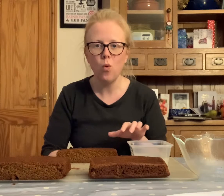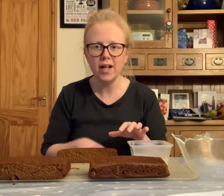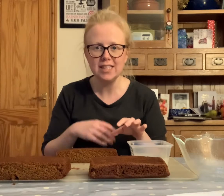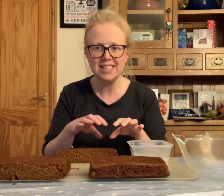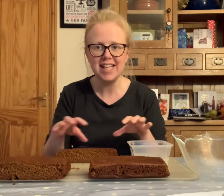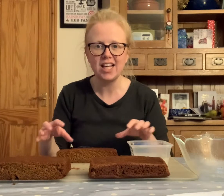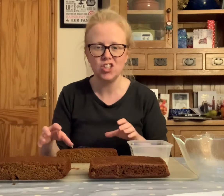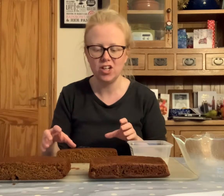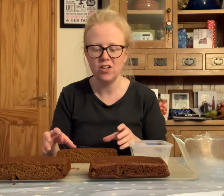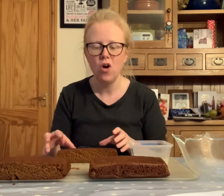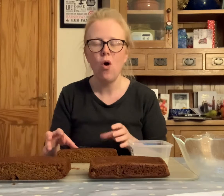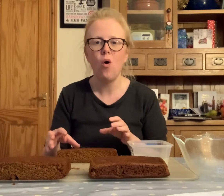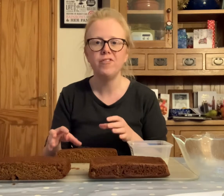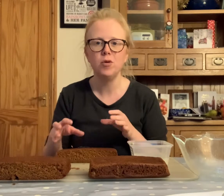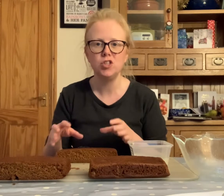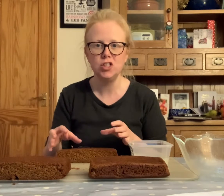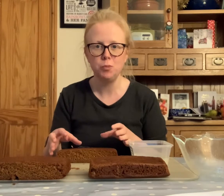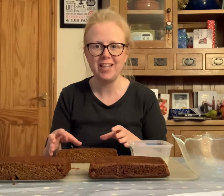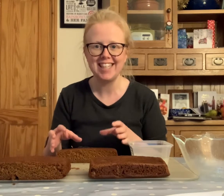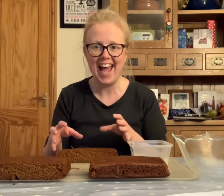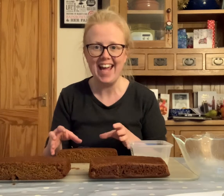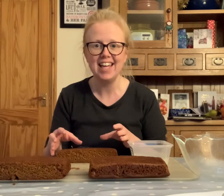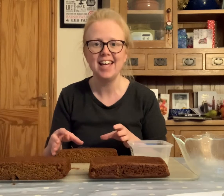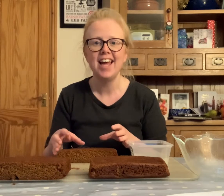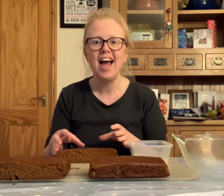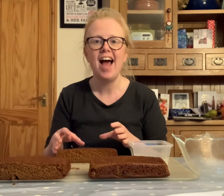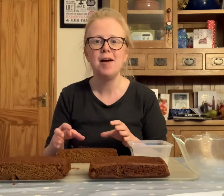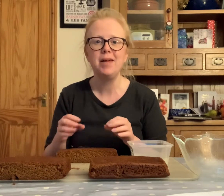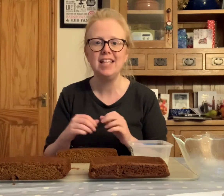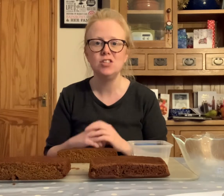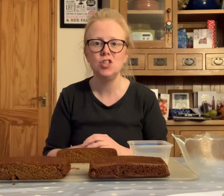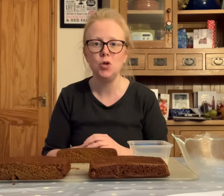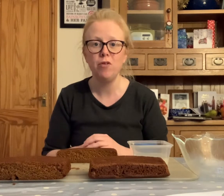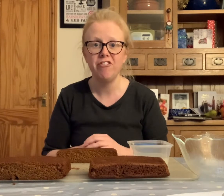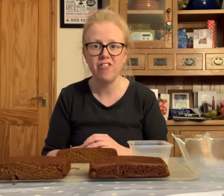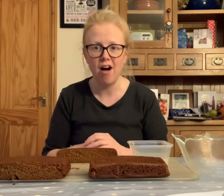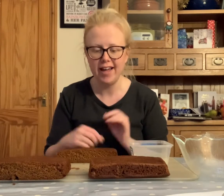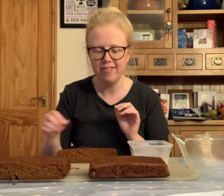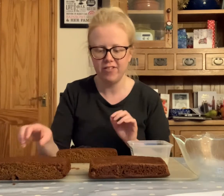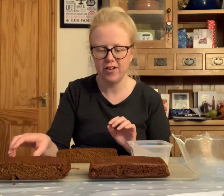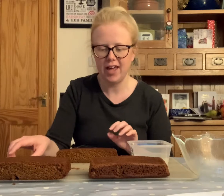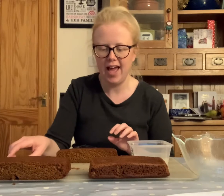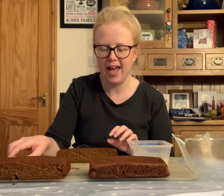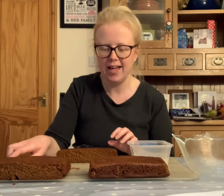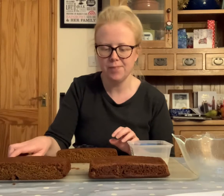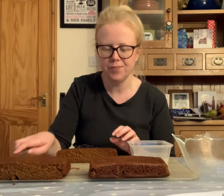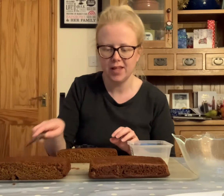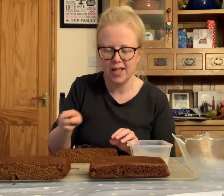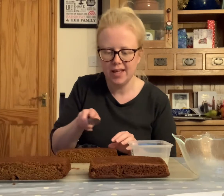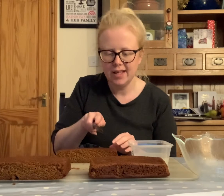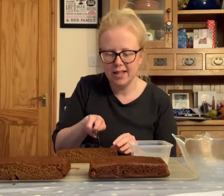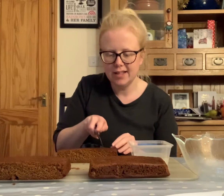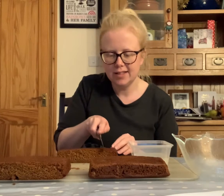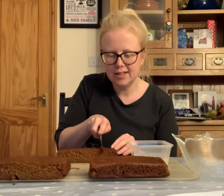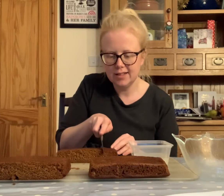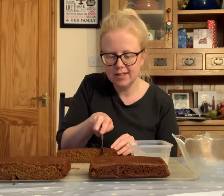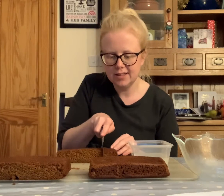one section of your gingerbread cake into 5, okay? So